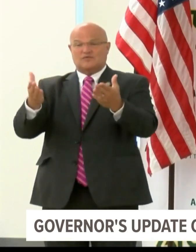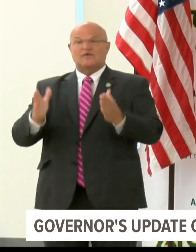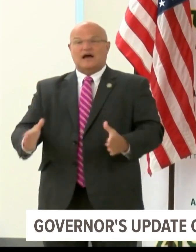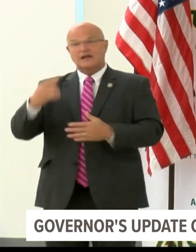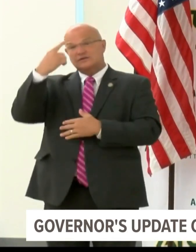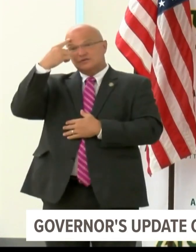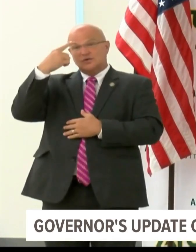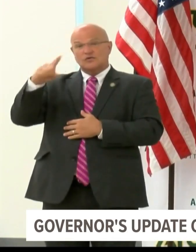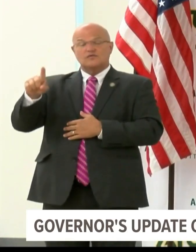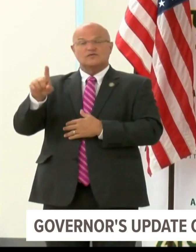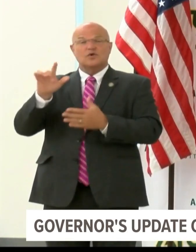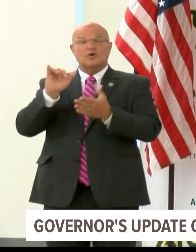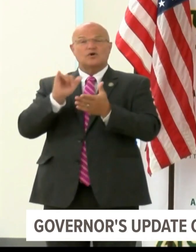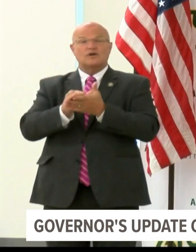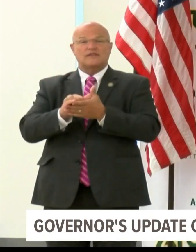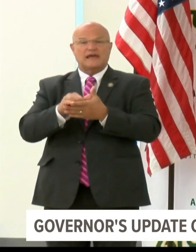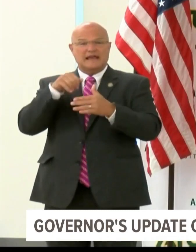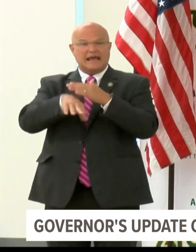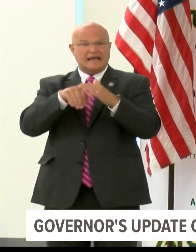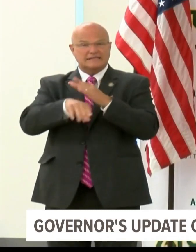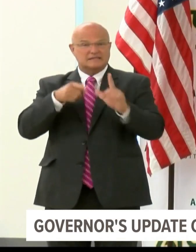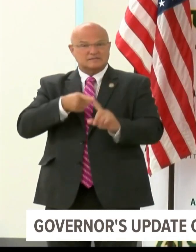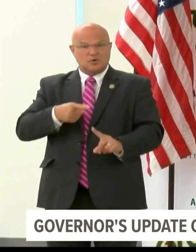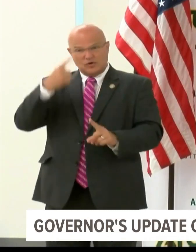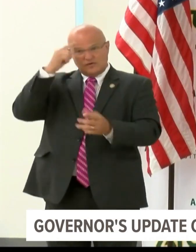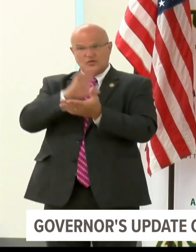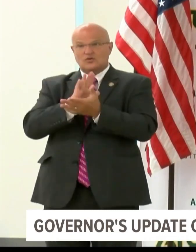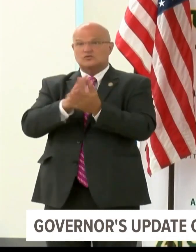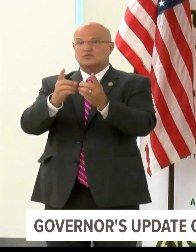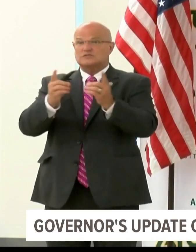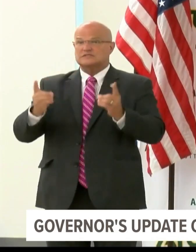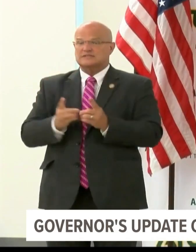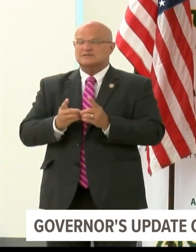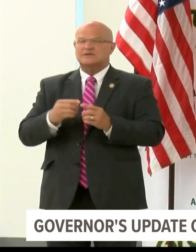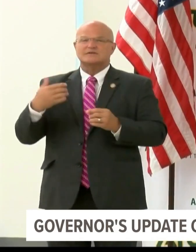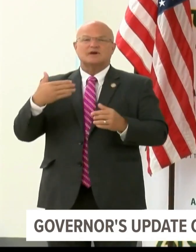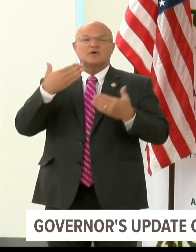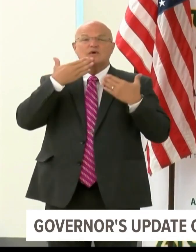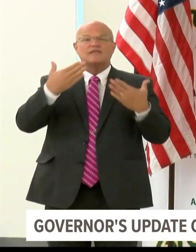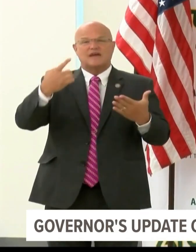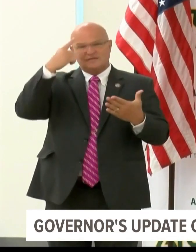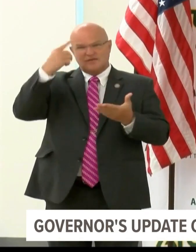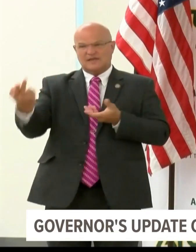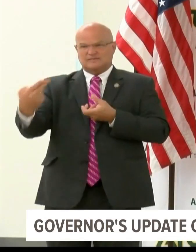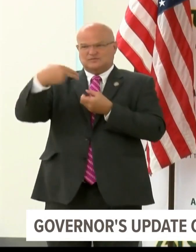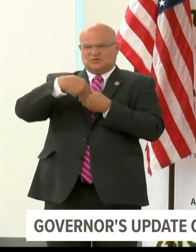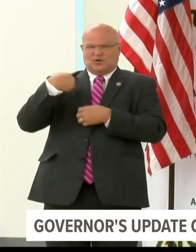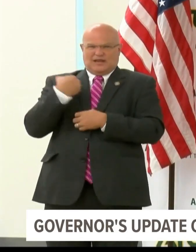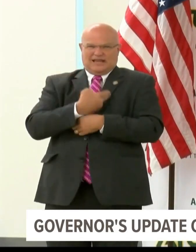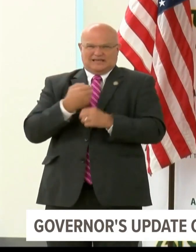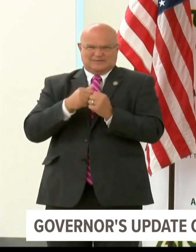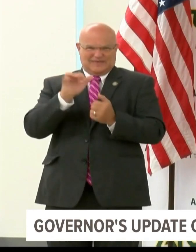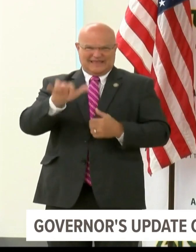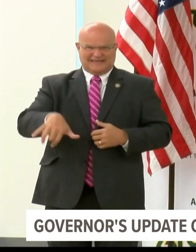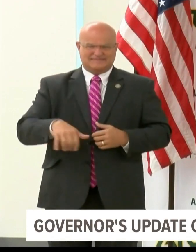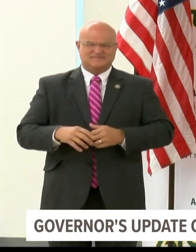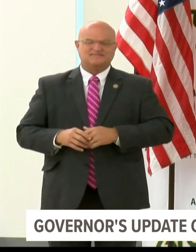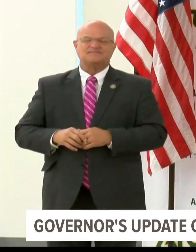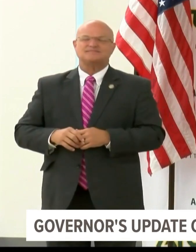providers for those access points to our school districts, and we're grateful for their joining in that